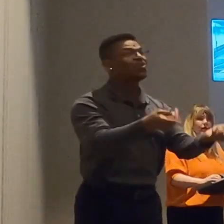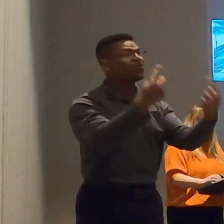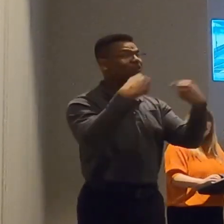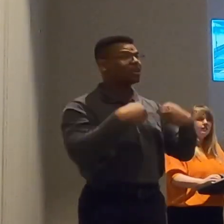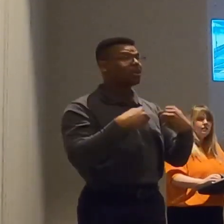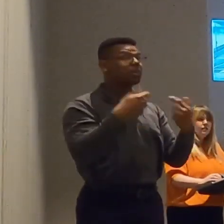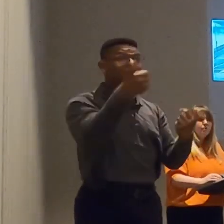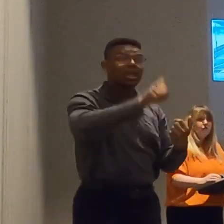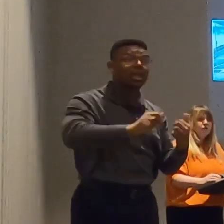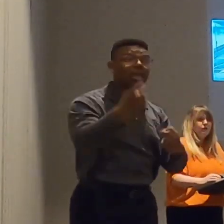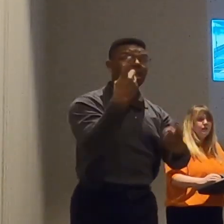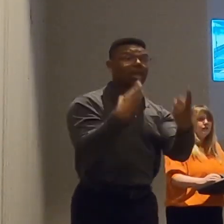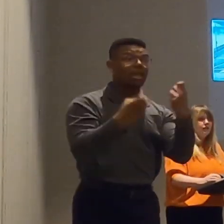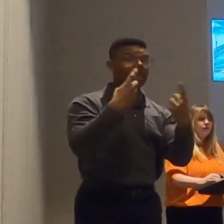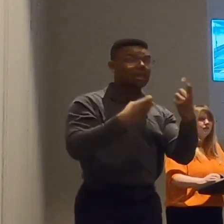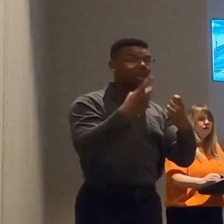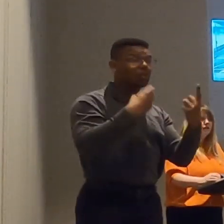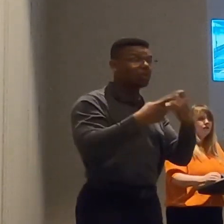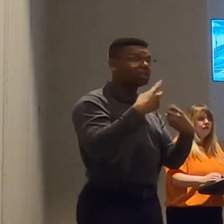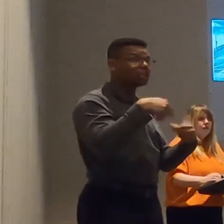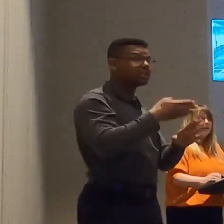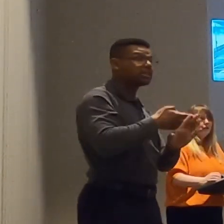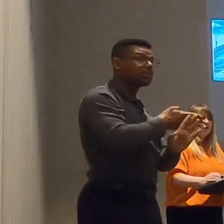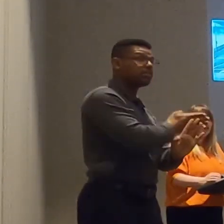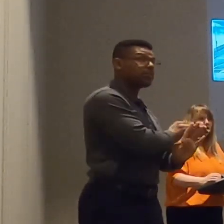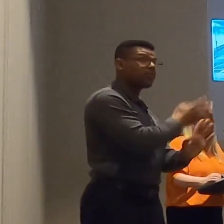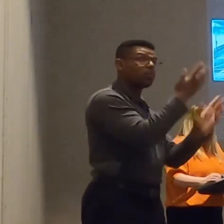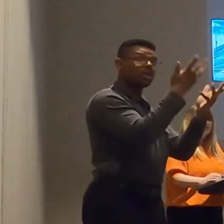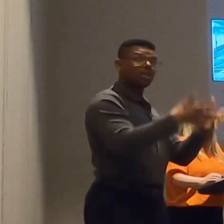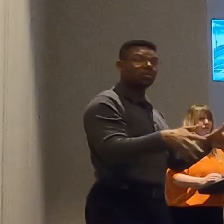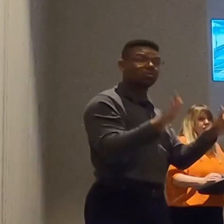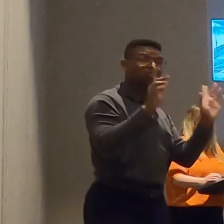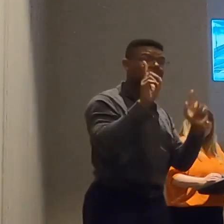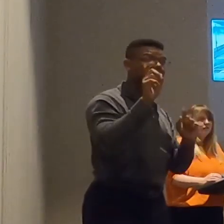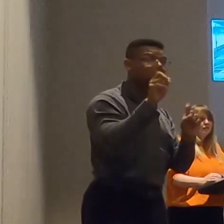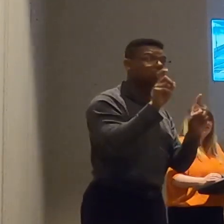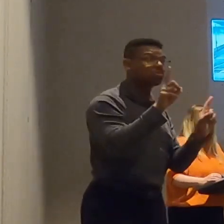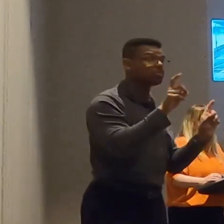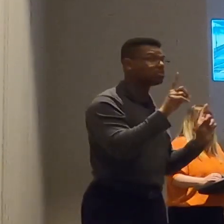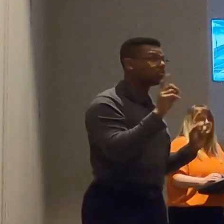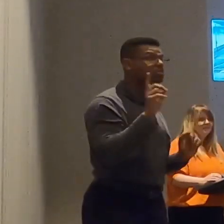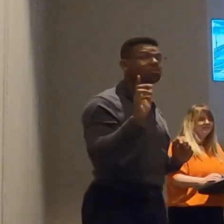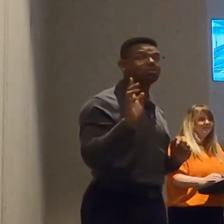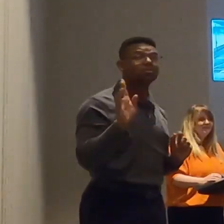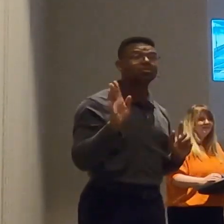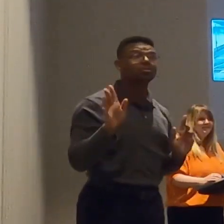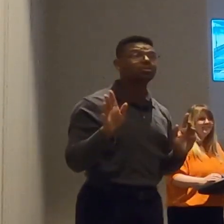has any questions before we conclude?